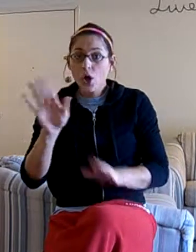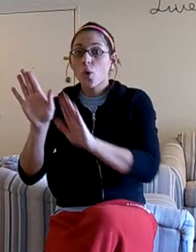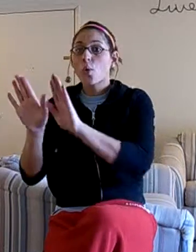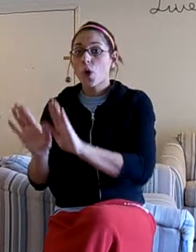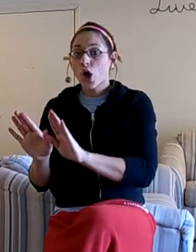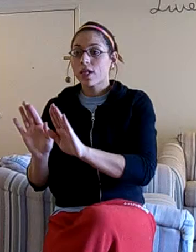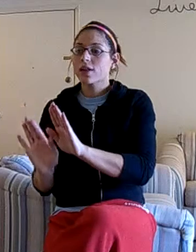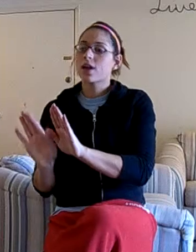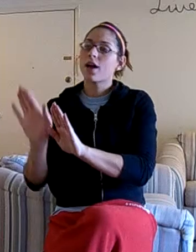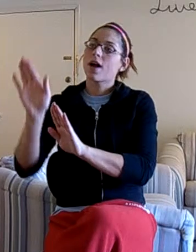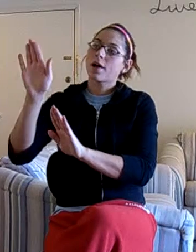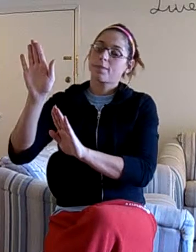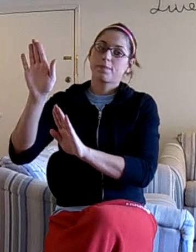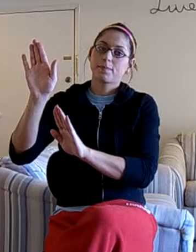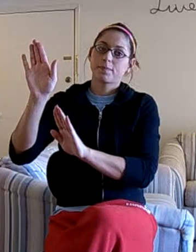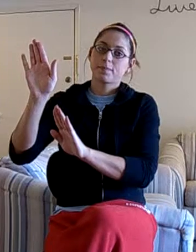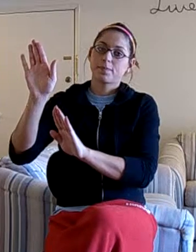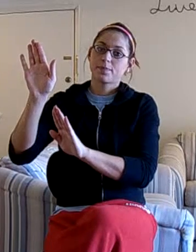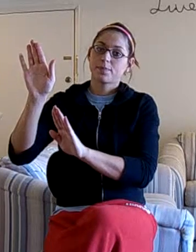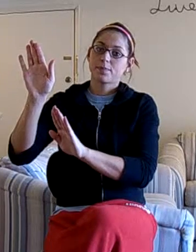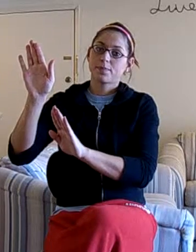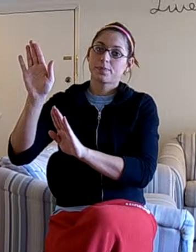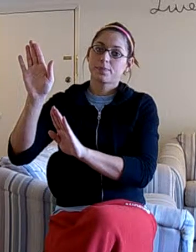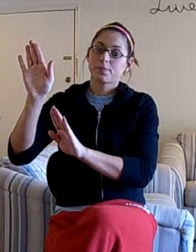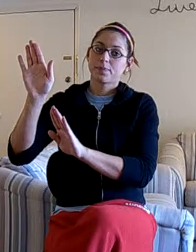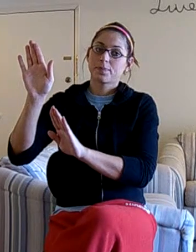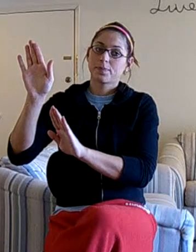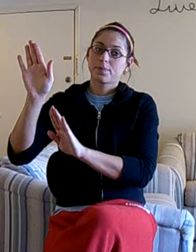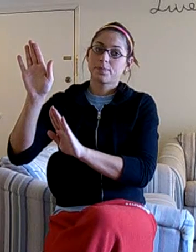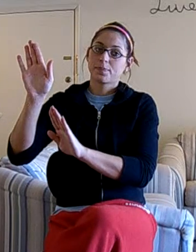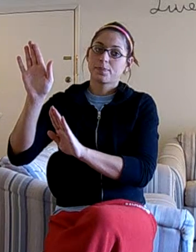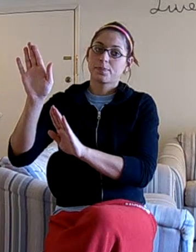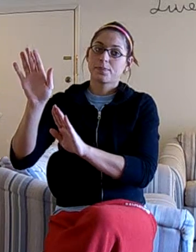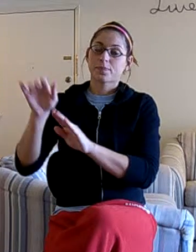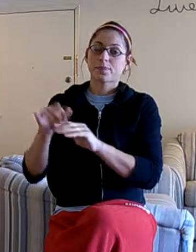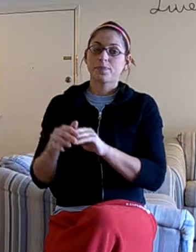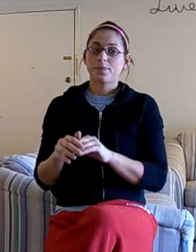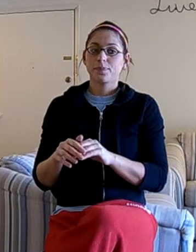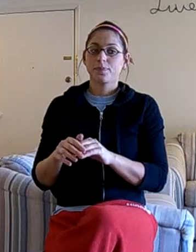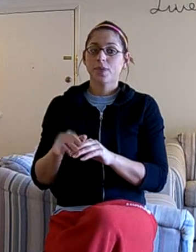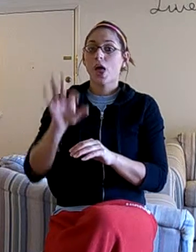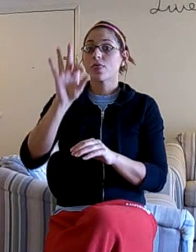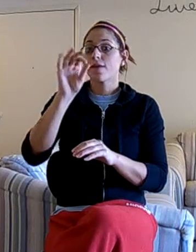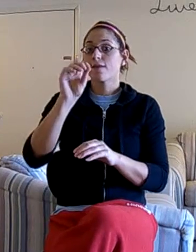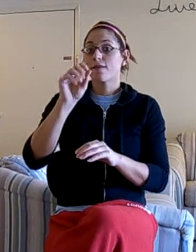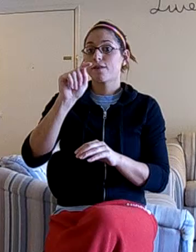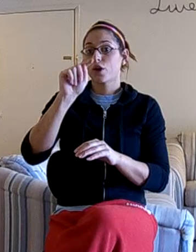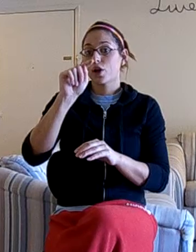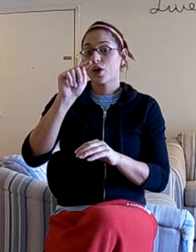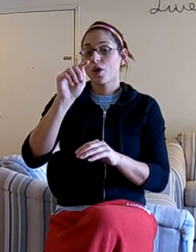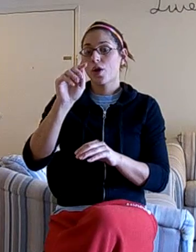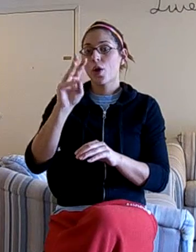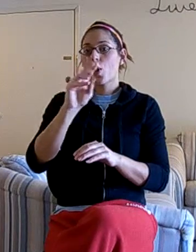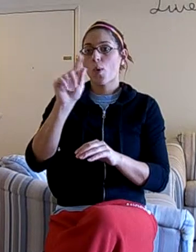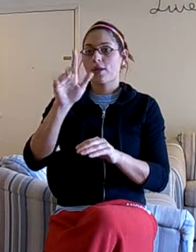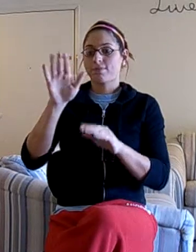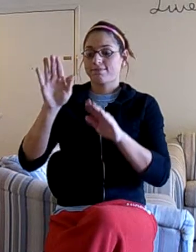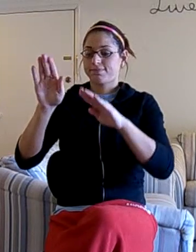up in relation to the footwall on the left side. So this is a reverse